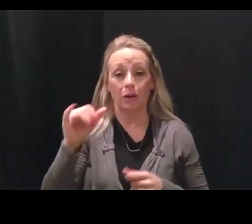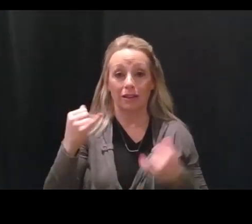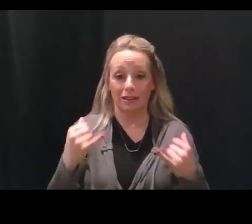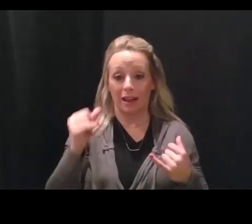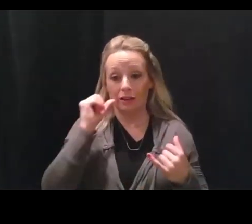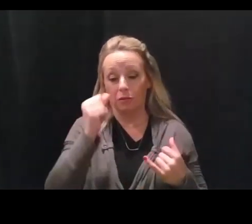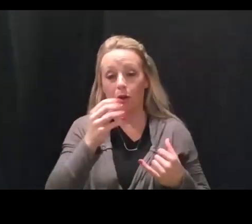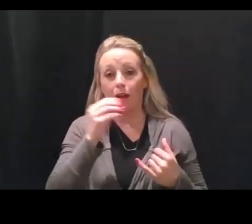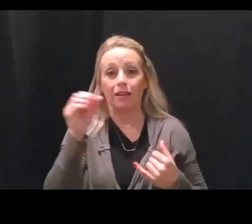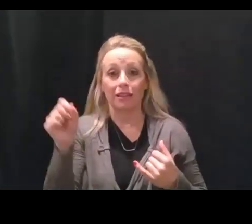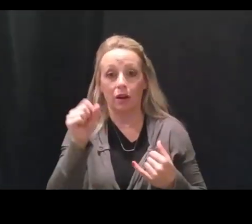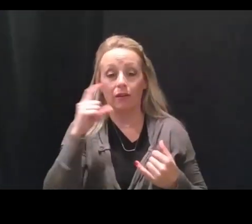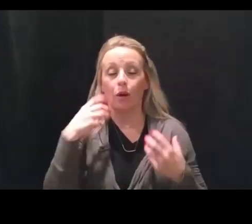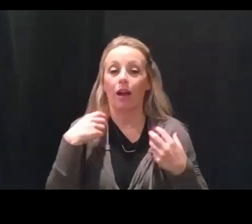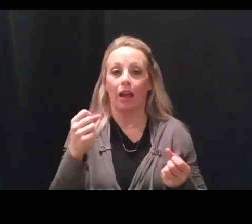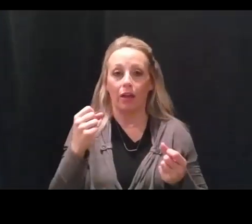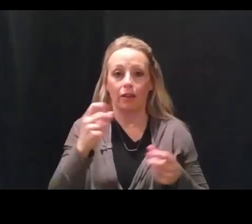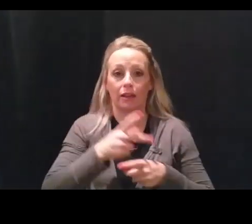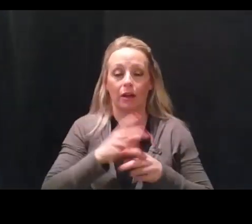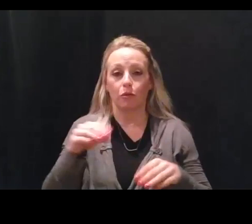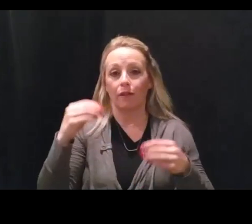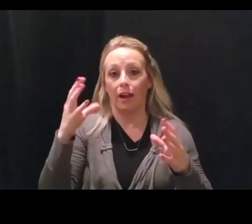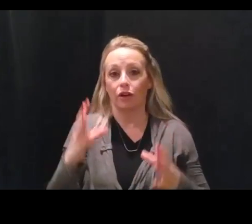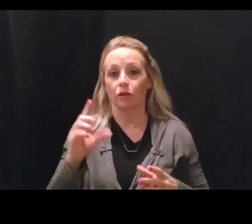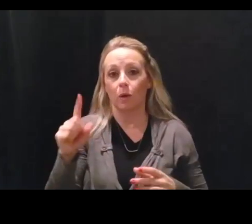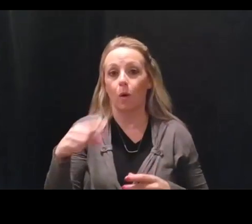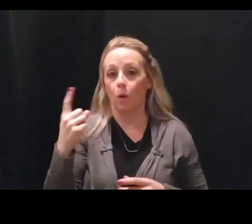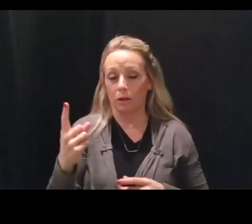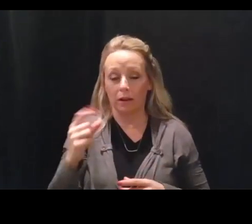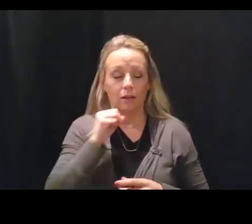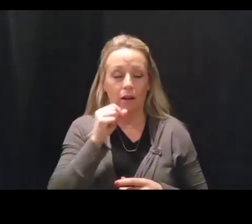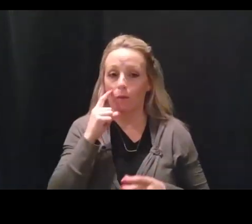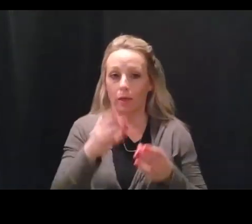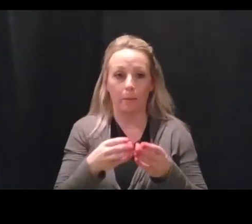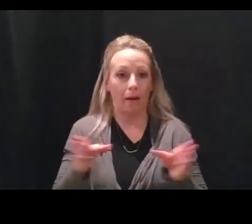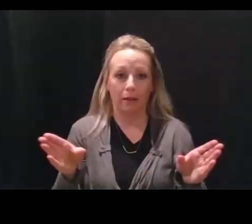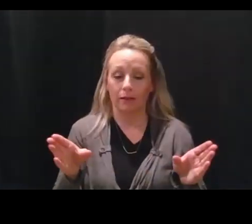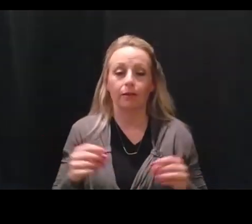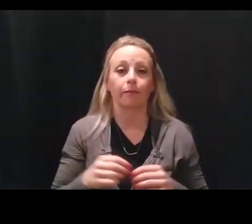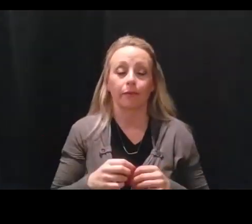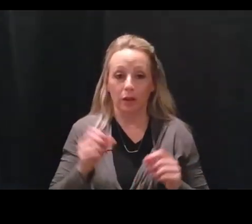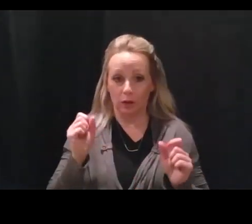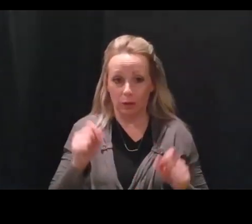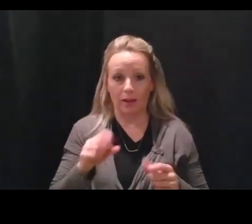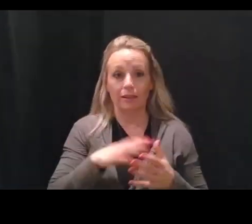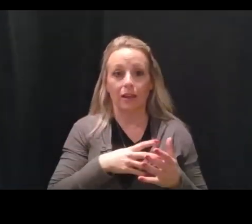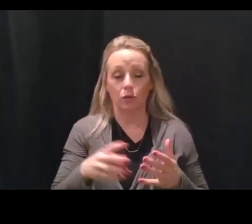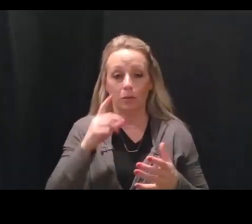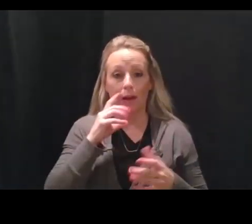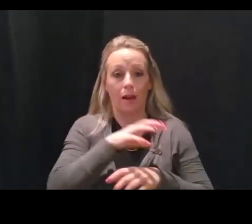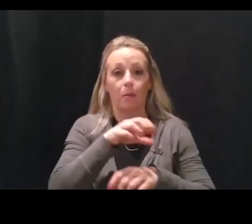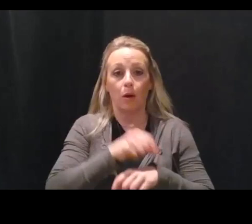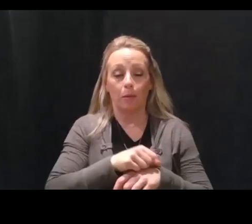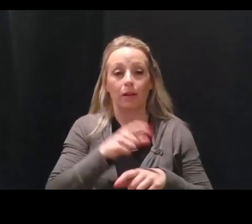Saturday are for healthcare providers only. They're not open to the public. They've been scheduled by appointment for phase 1A